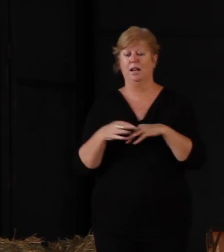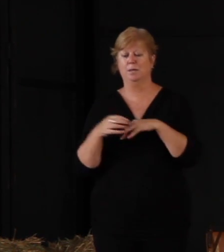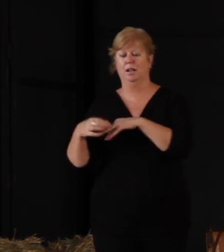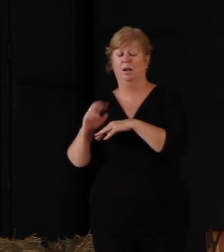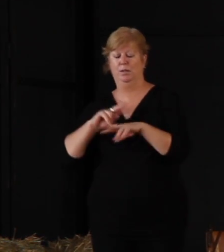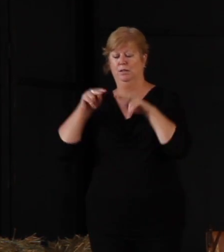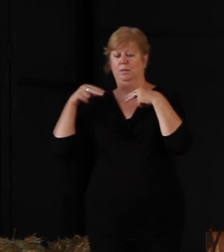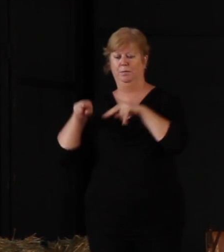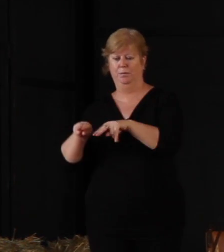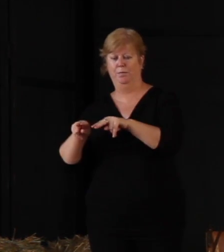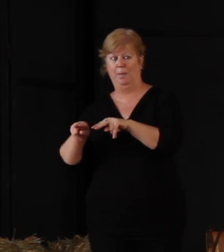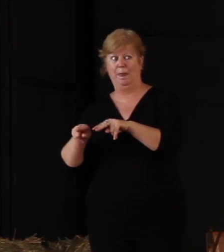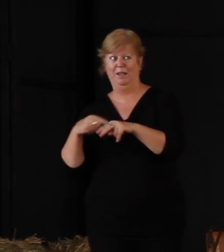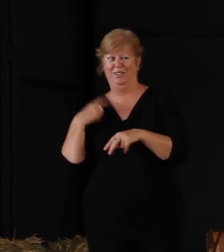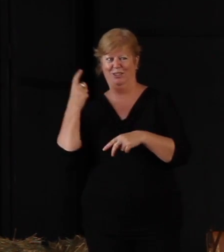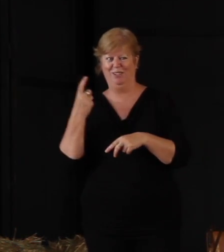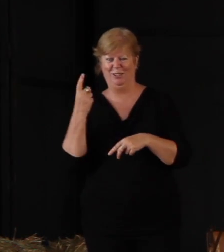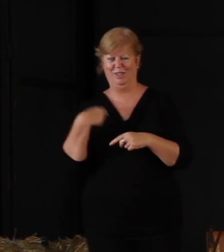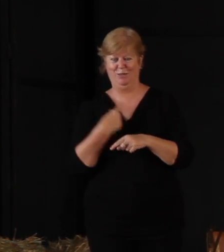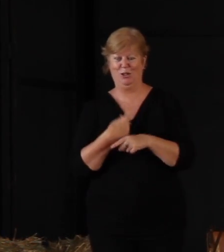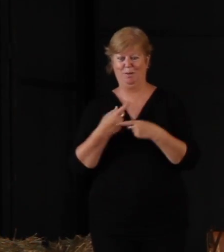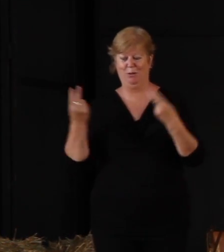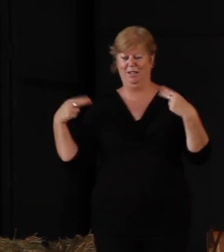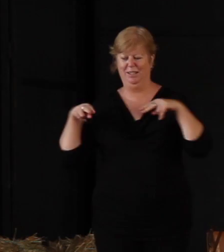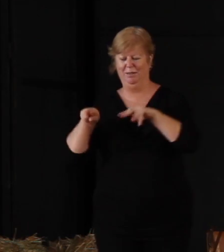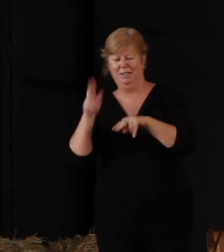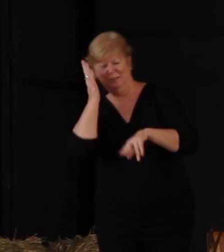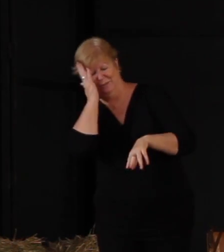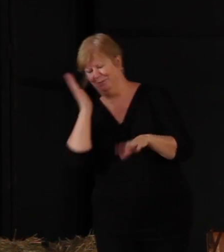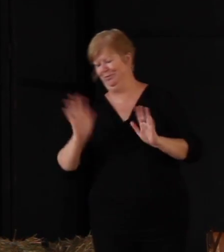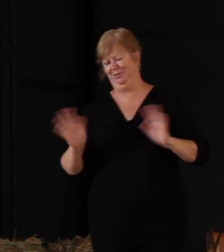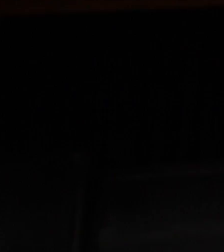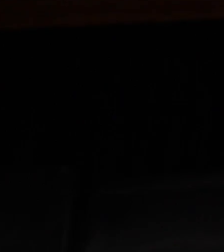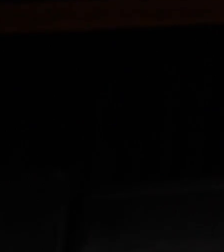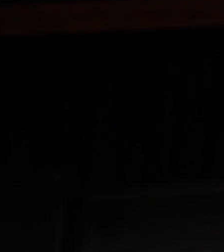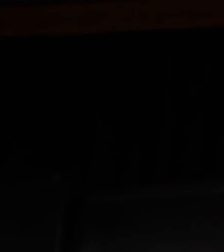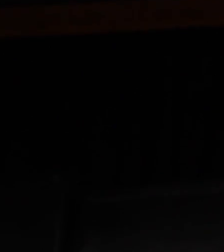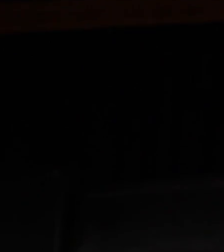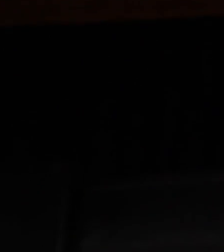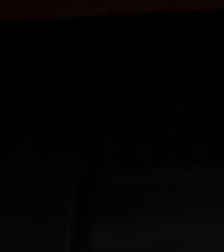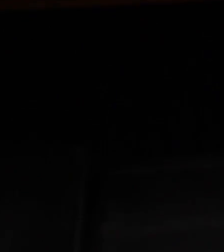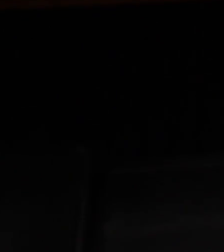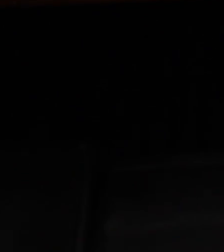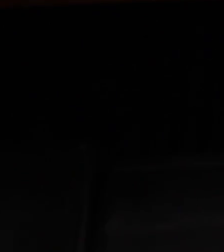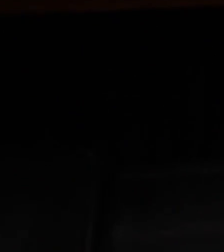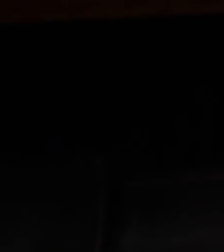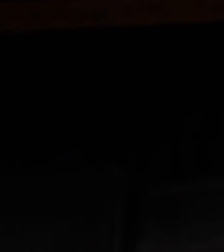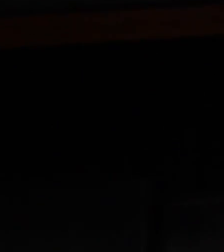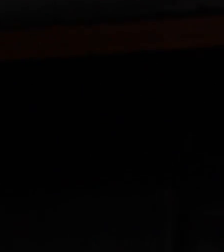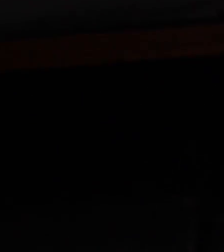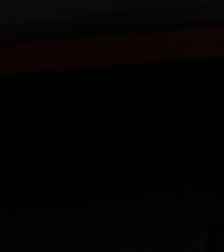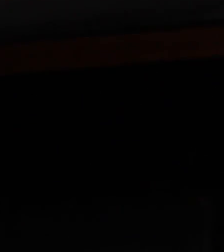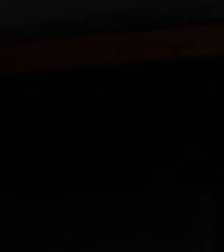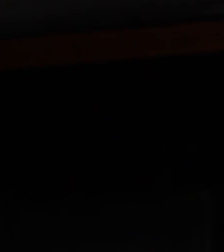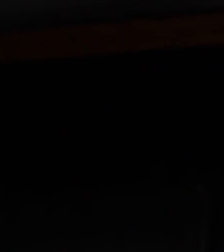to bed. You're wondering where this is going now, aren't you? It's okay, come along. It was on the 16th of December